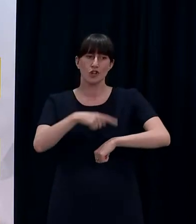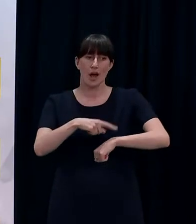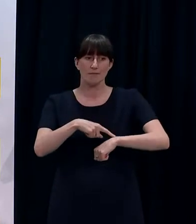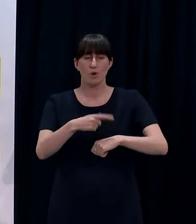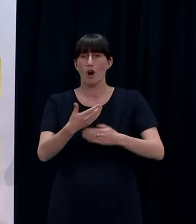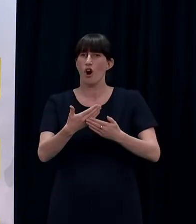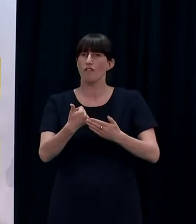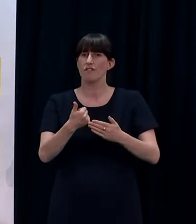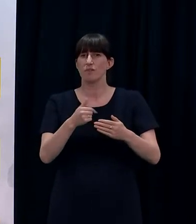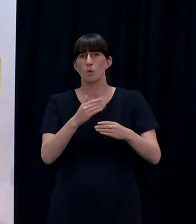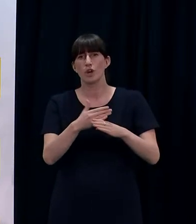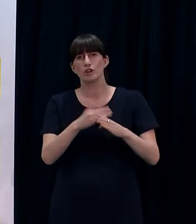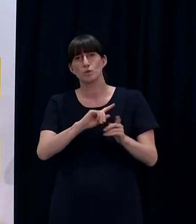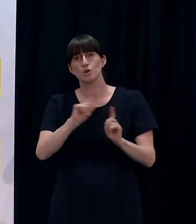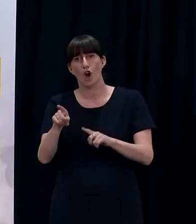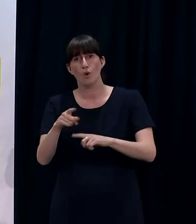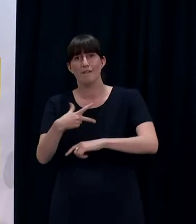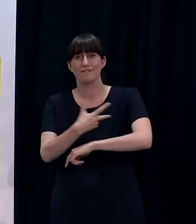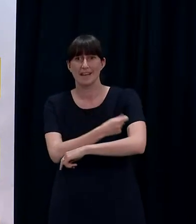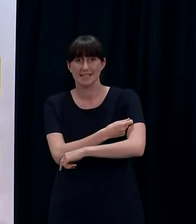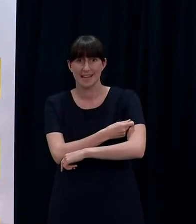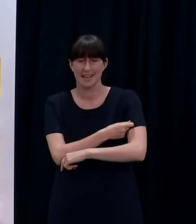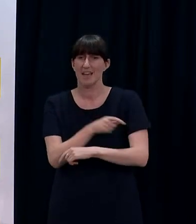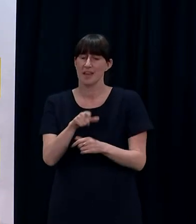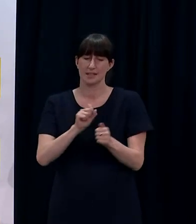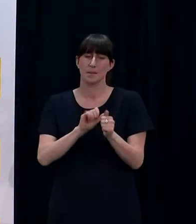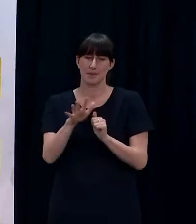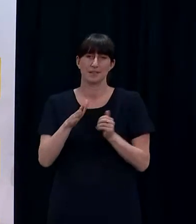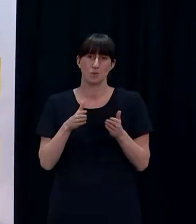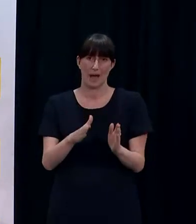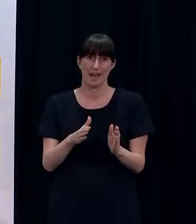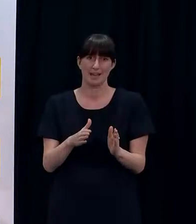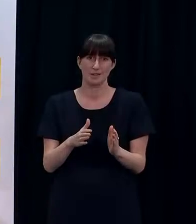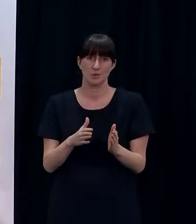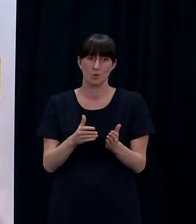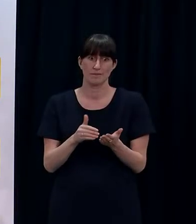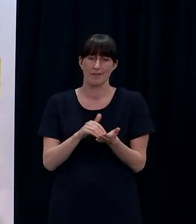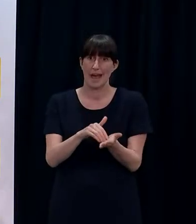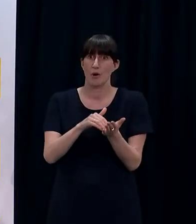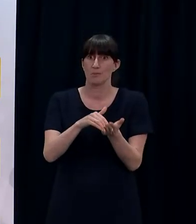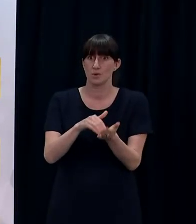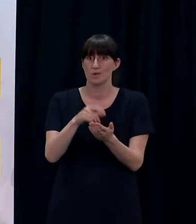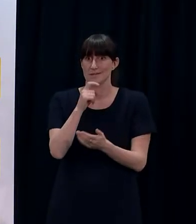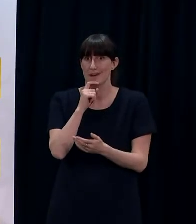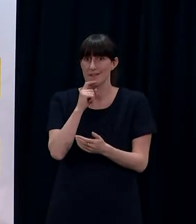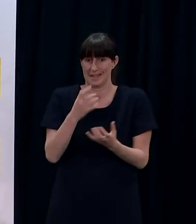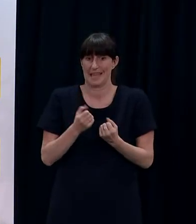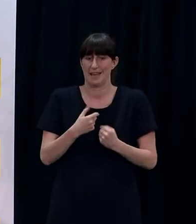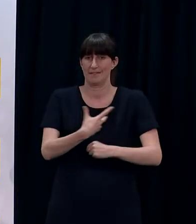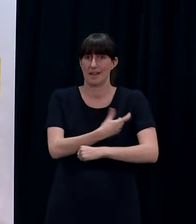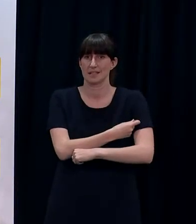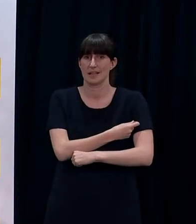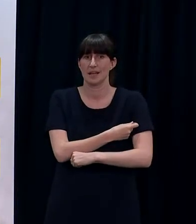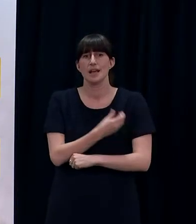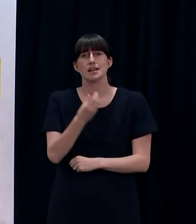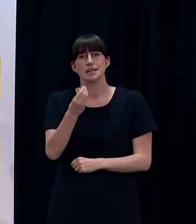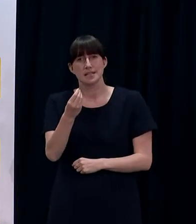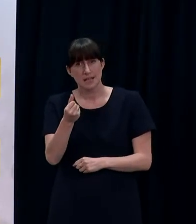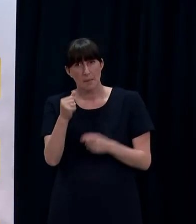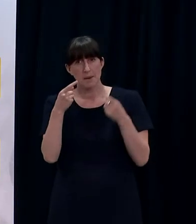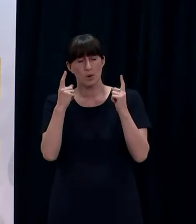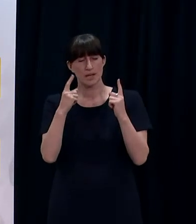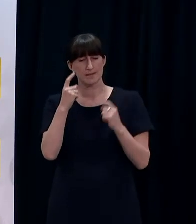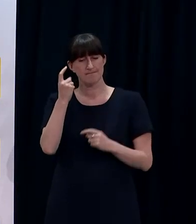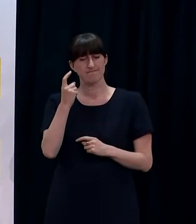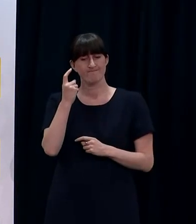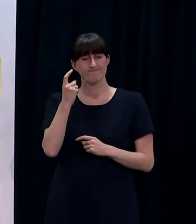support to help them be vaccinated. That's the first best way to make it happen. But obviously some employers are now giving consideration to whether or